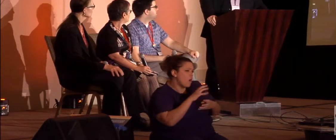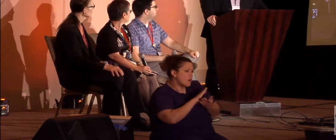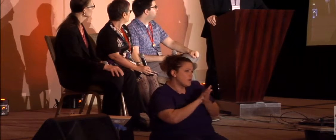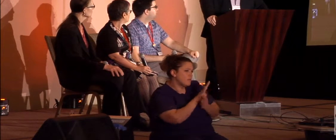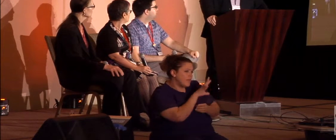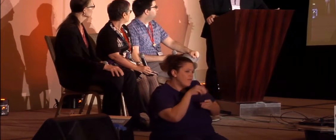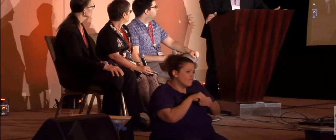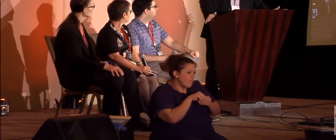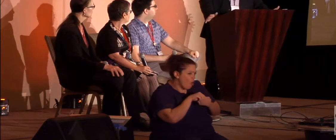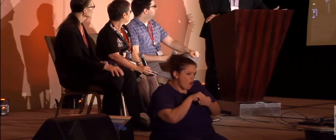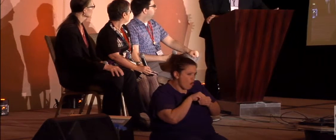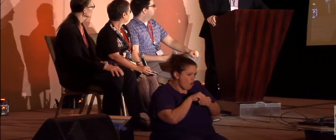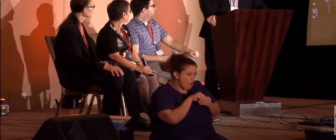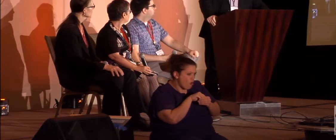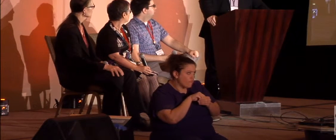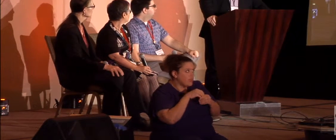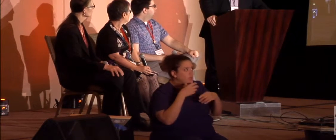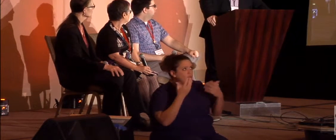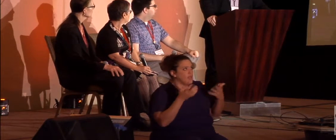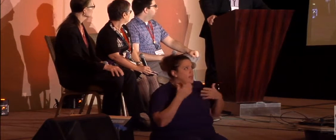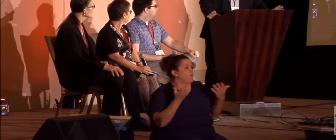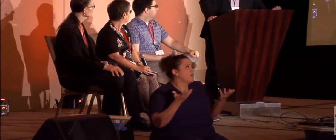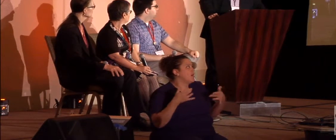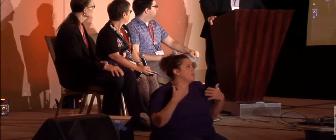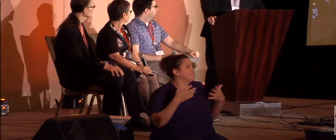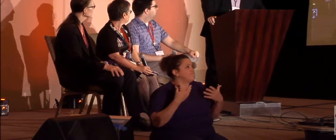in the, for example, the